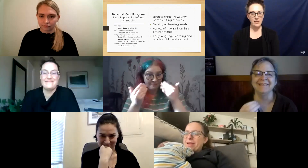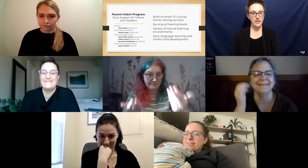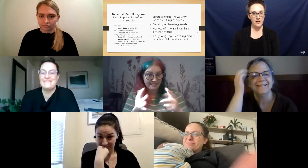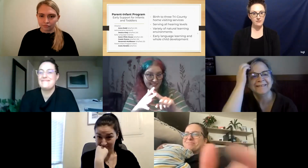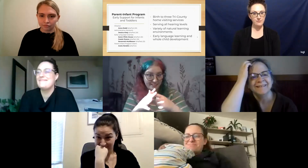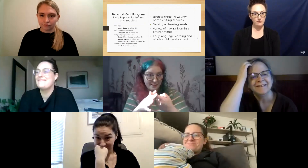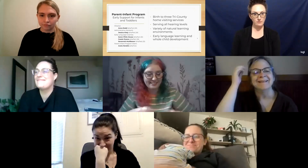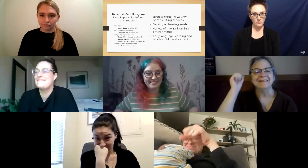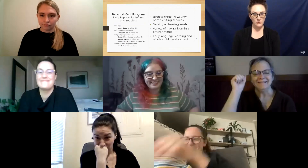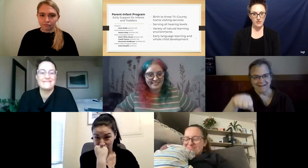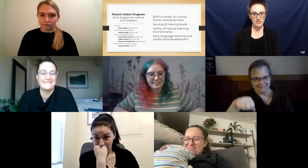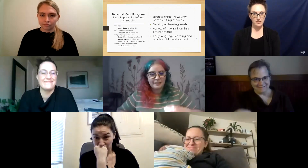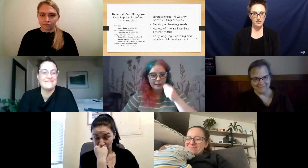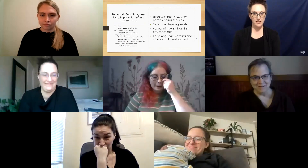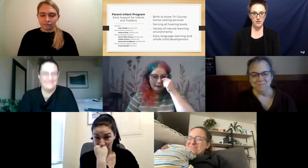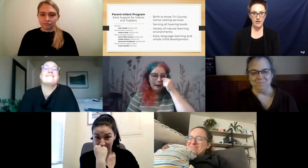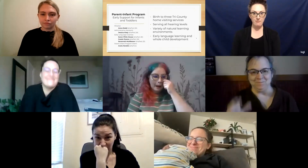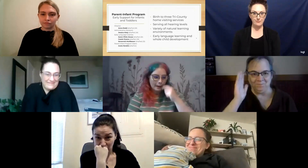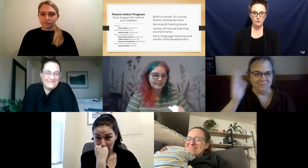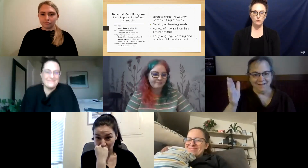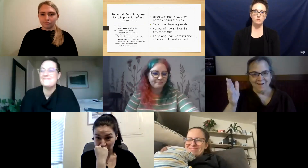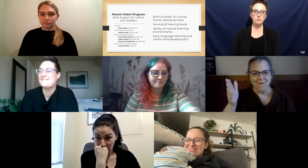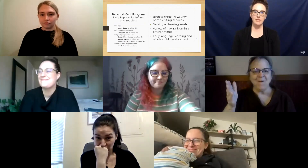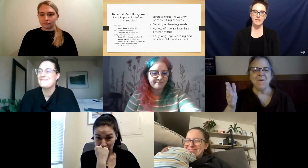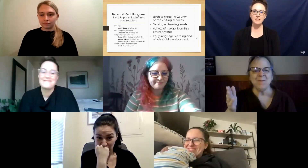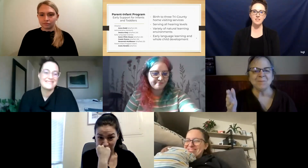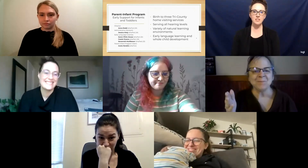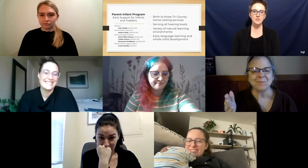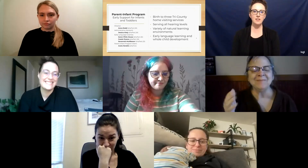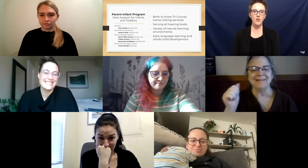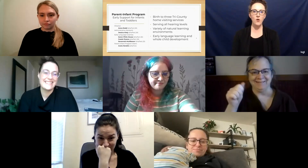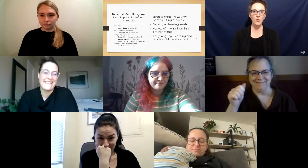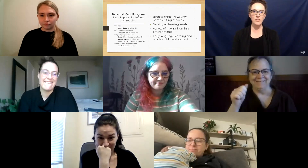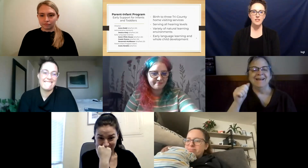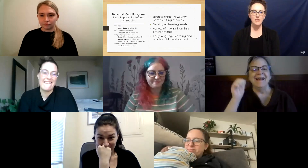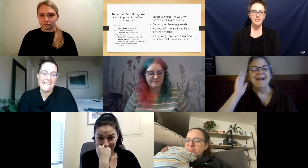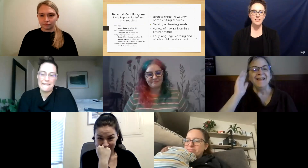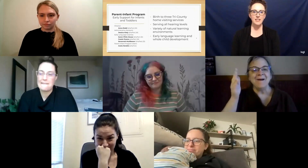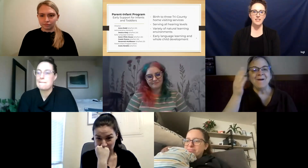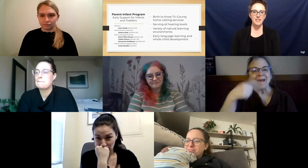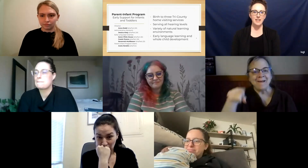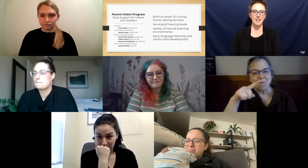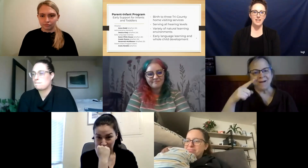Okay, Karen, do you want to take it away? Yes, I do. Hello.